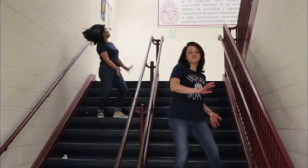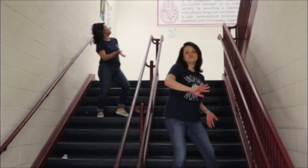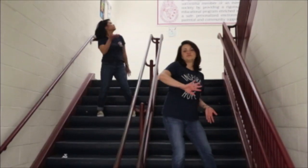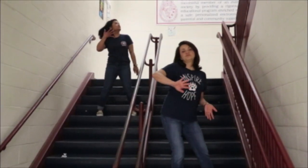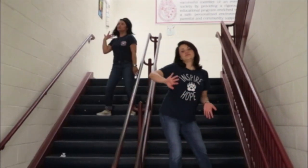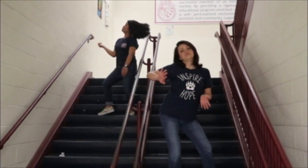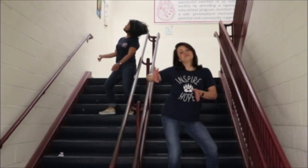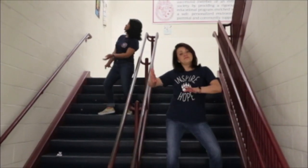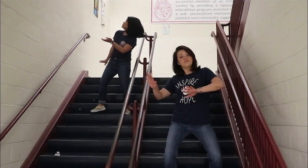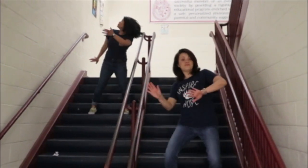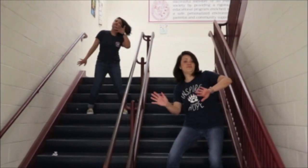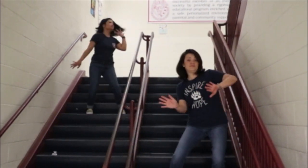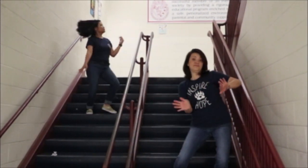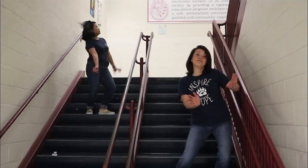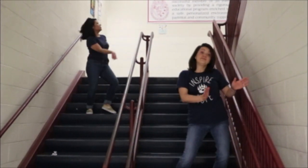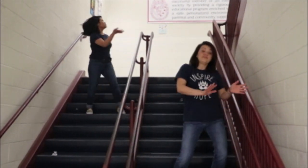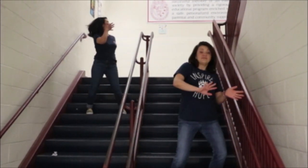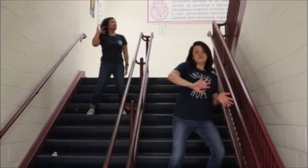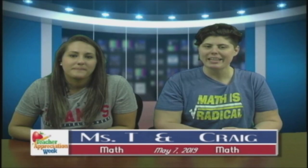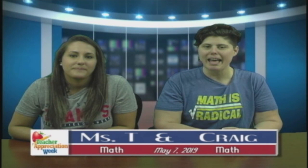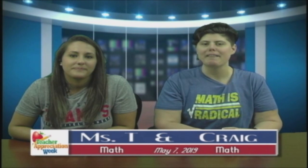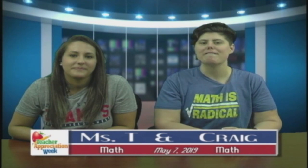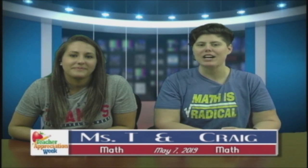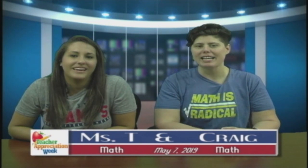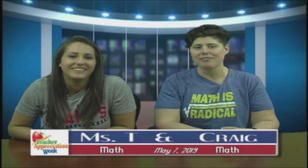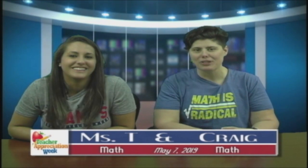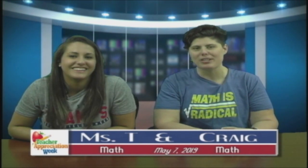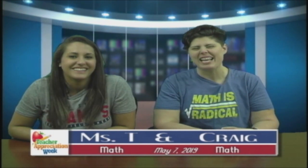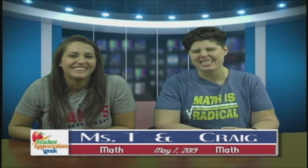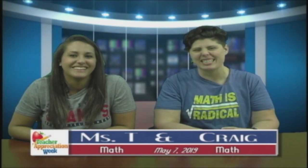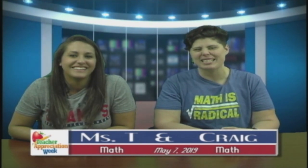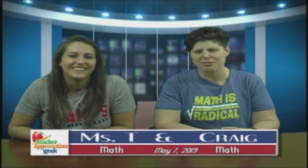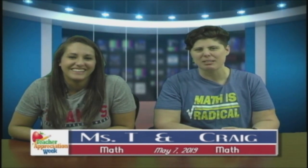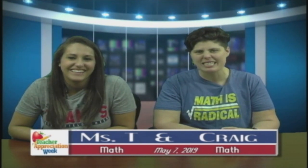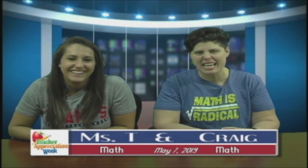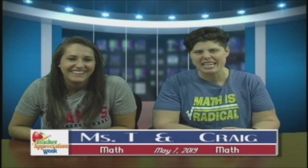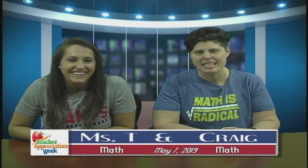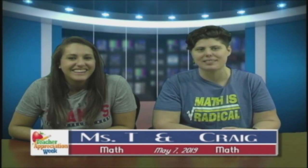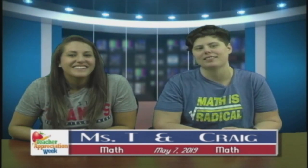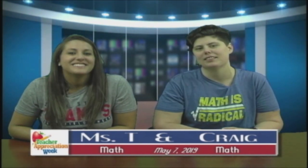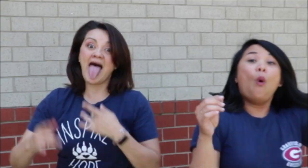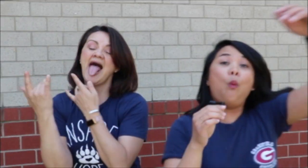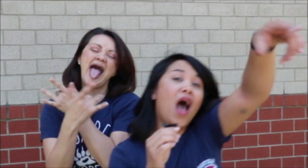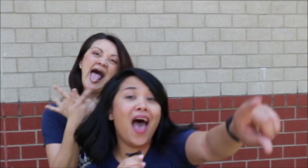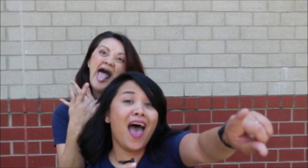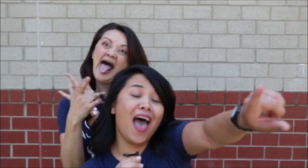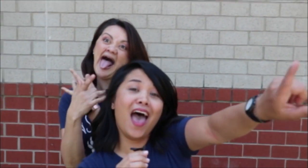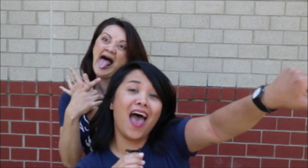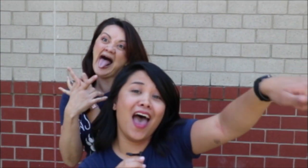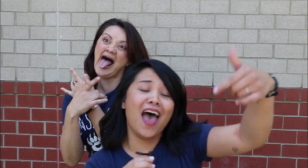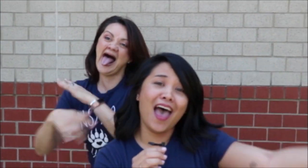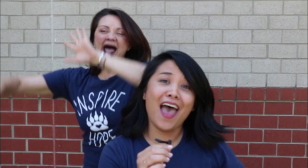-da Only have 563 days What?